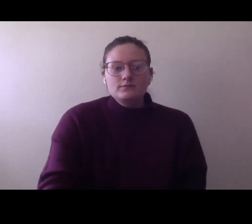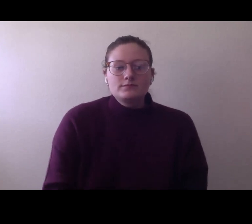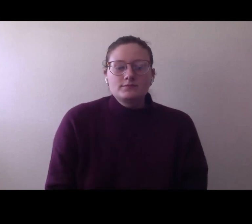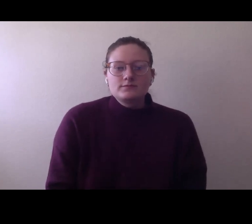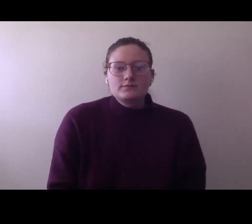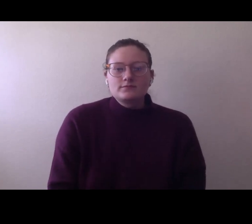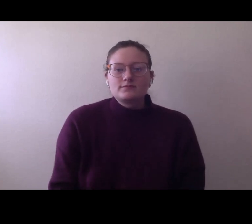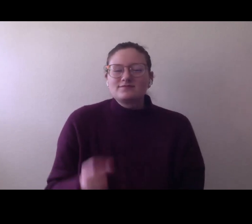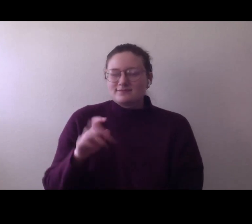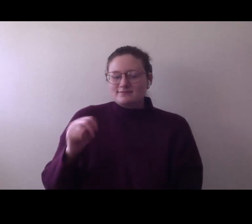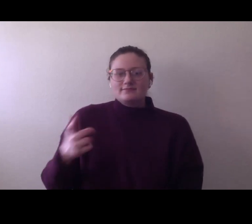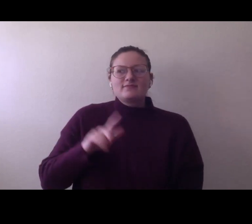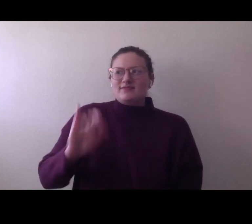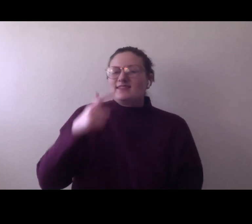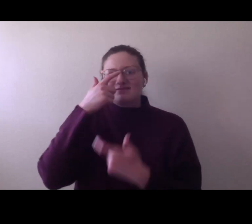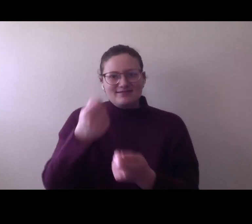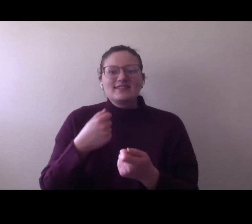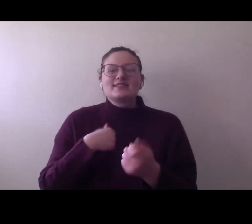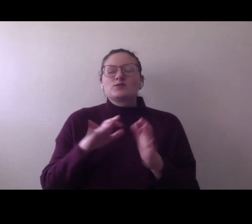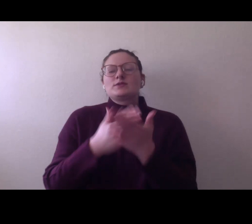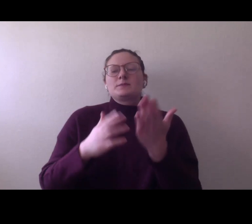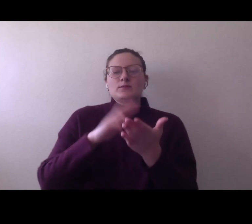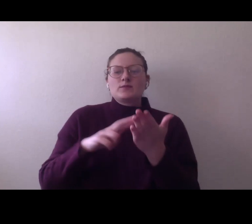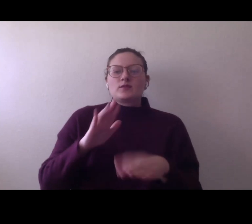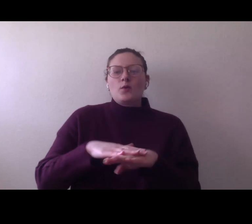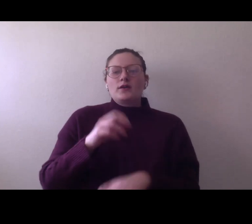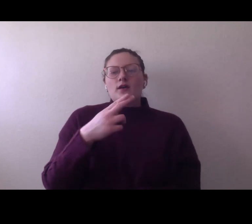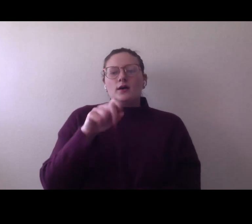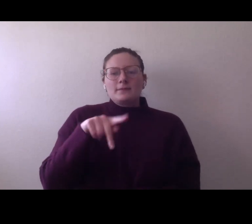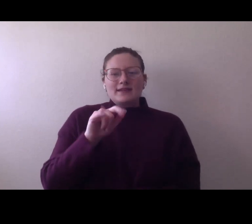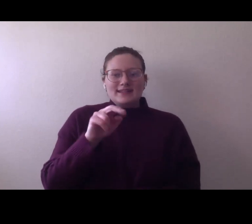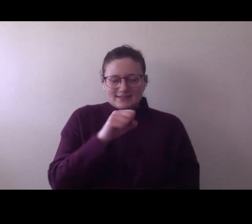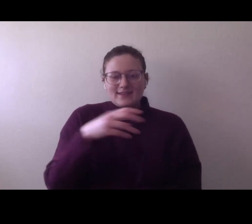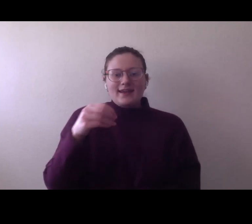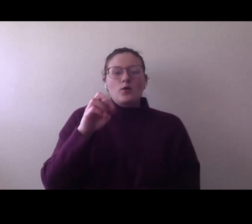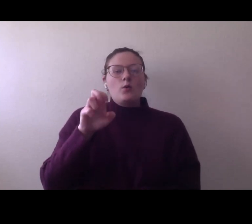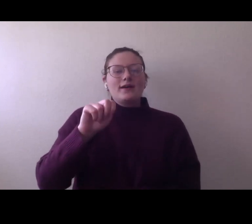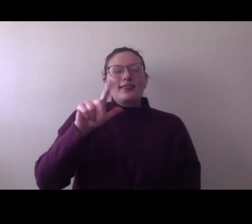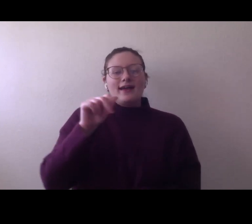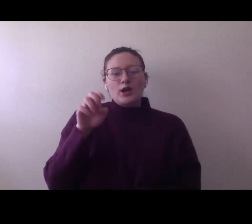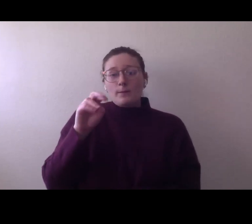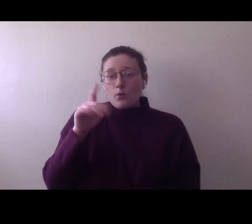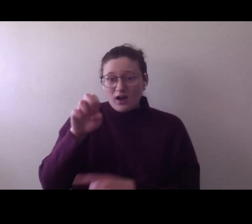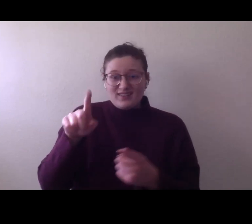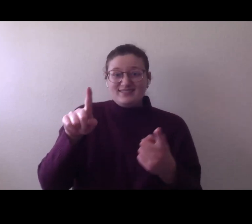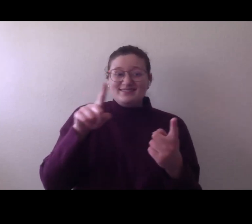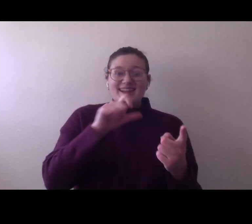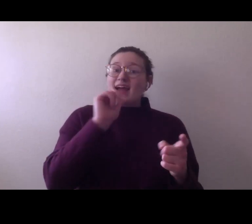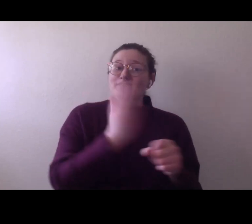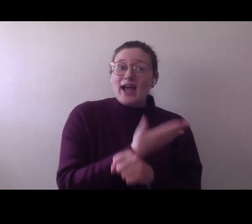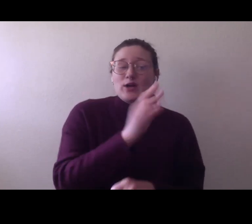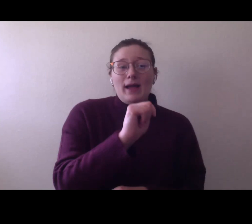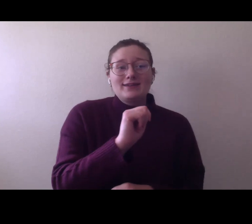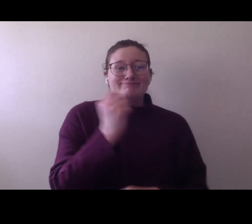That's really interesting. So I did some research on Hopkins and Owen Lattimore. In that case, they didn't fire him. They just shut